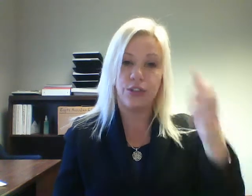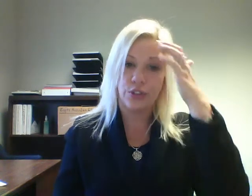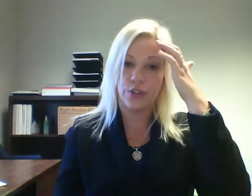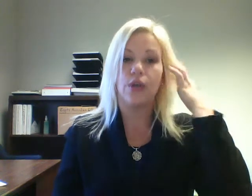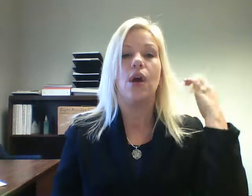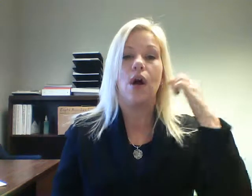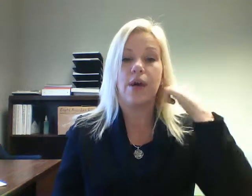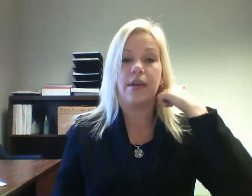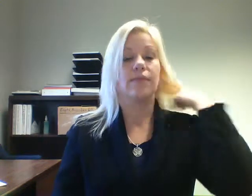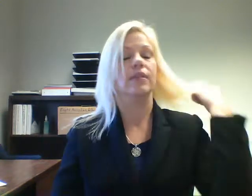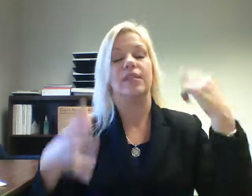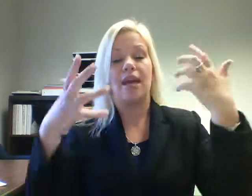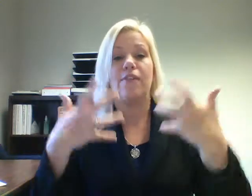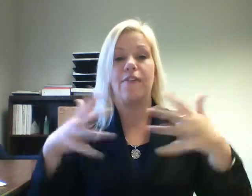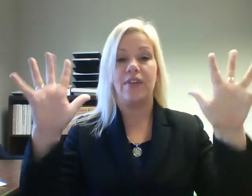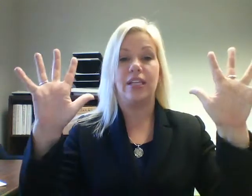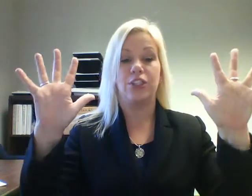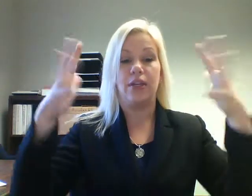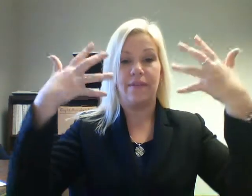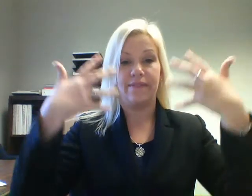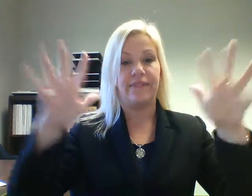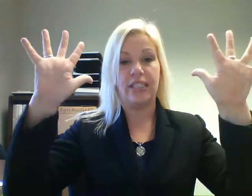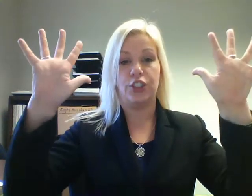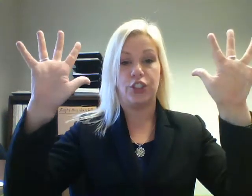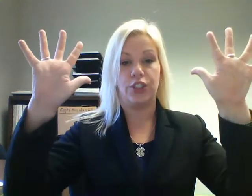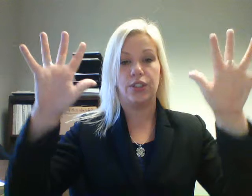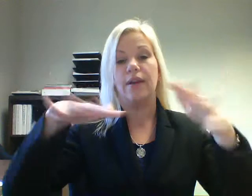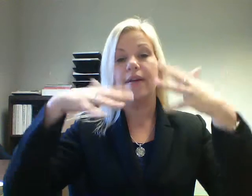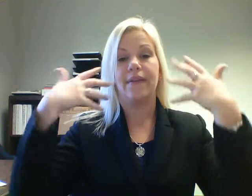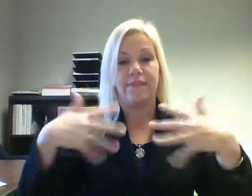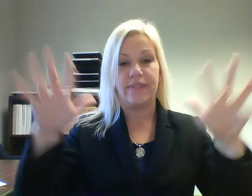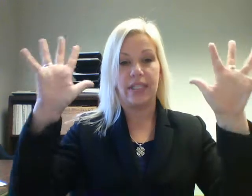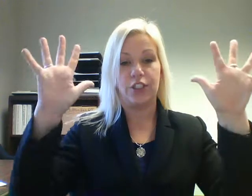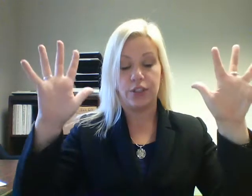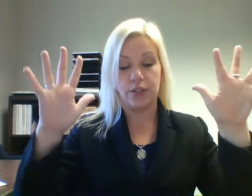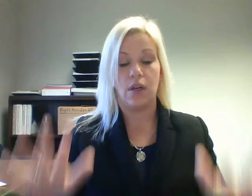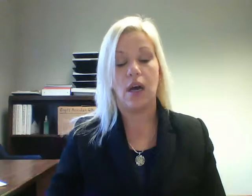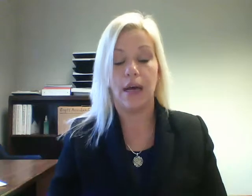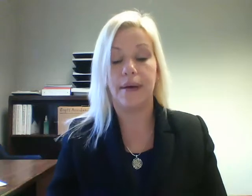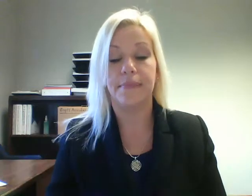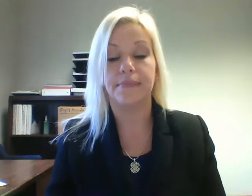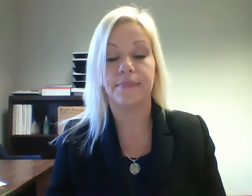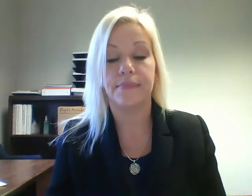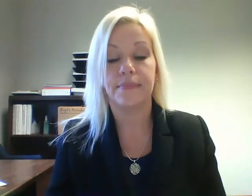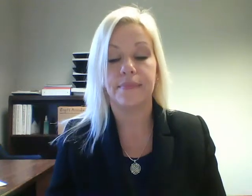finish. Okay, the sign for finish. Finish. Finish.